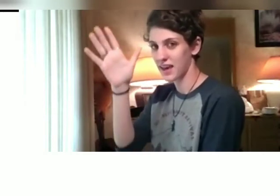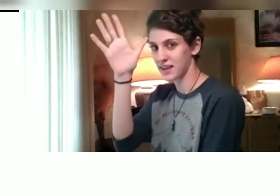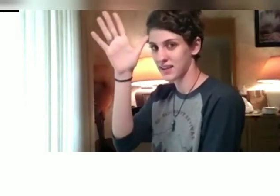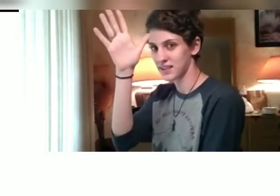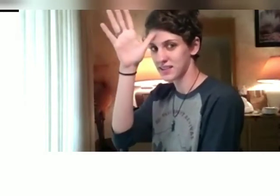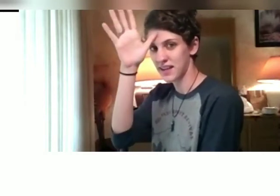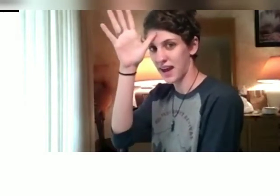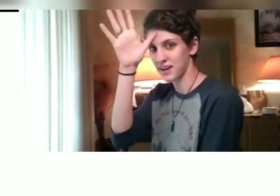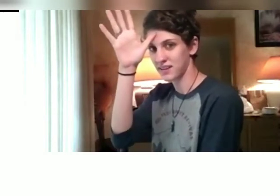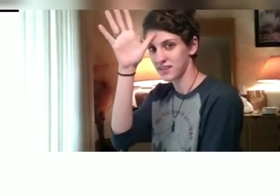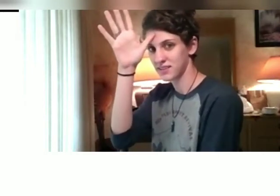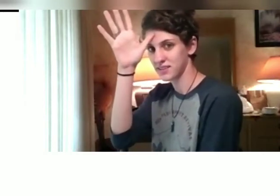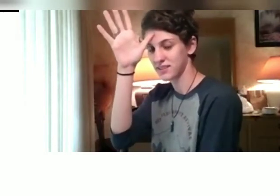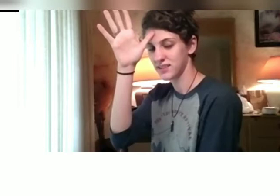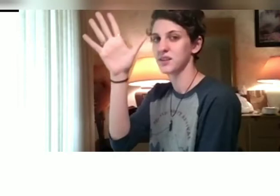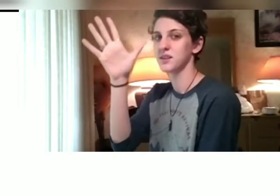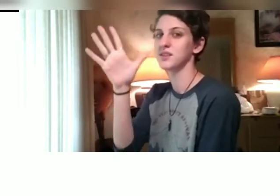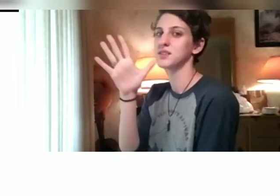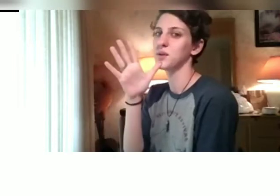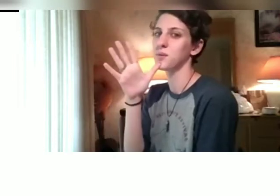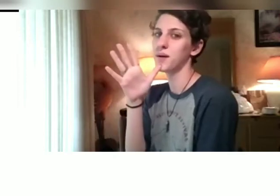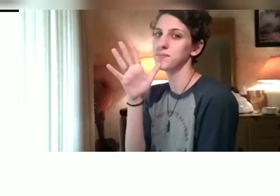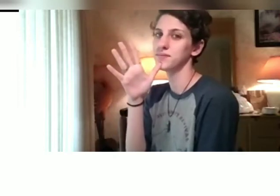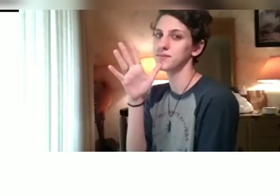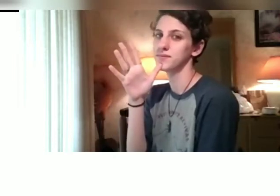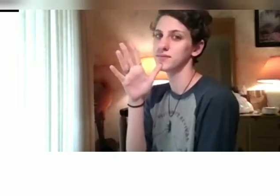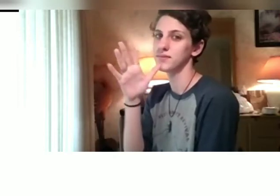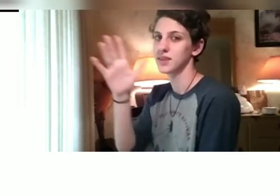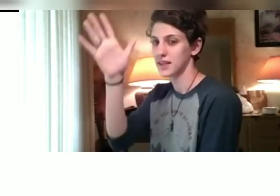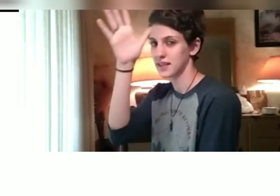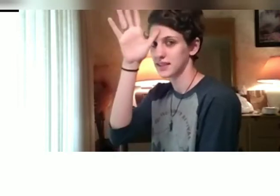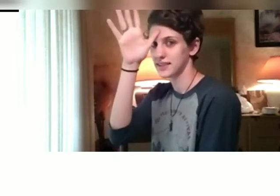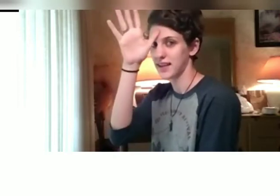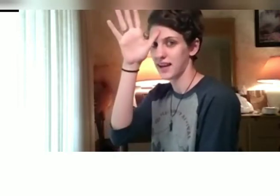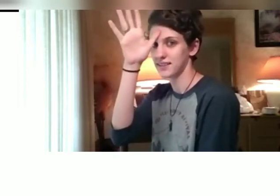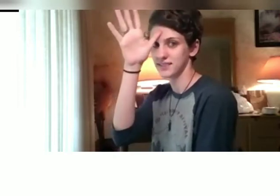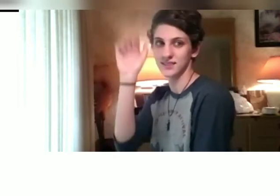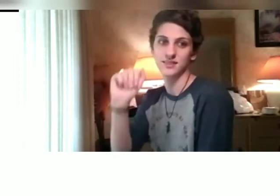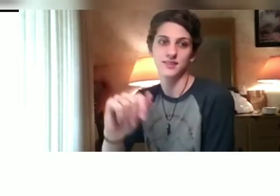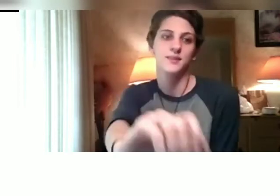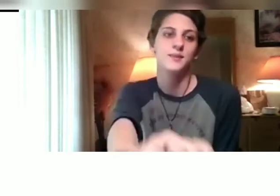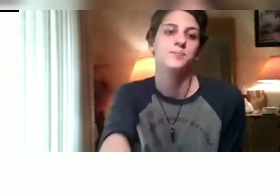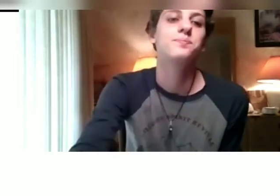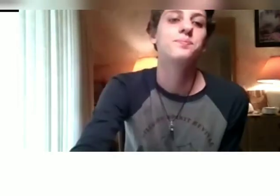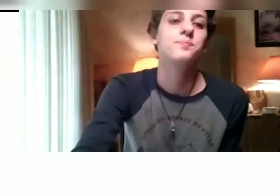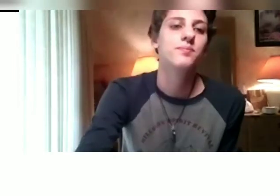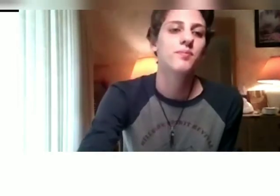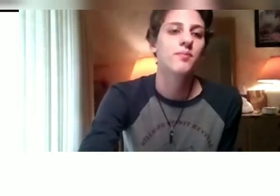and dad. So mom, dad.